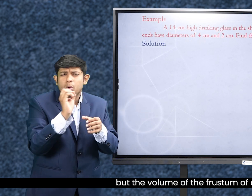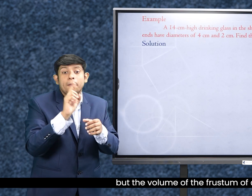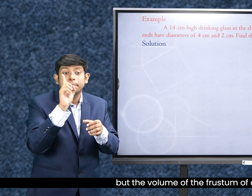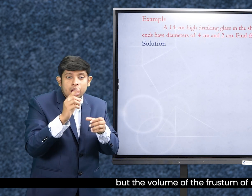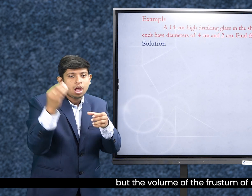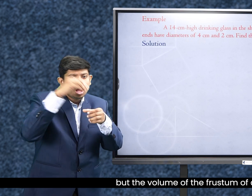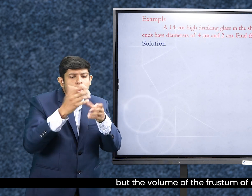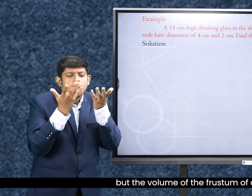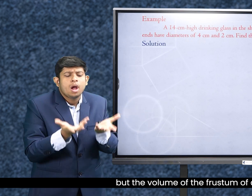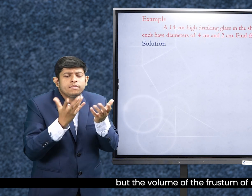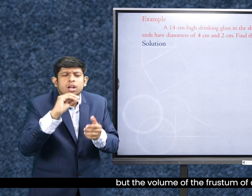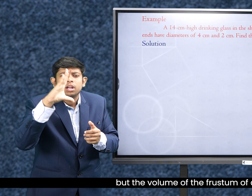the volume of the frustum of a cone.